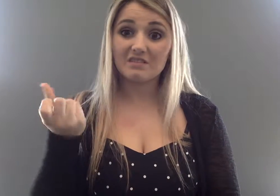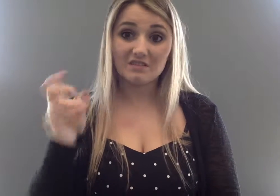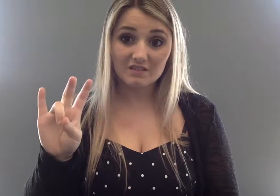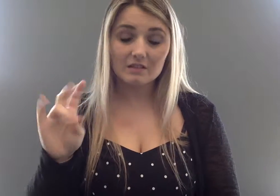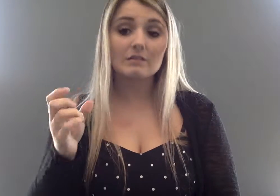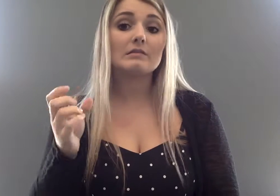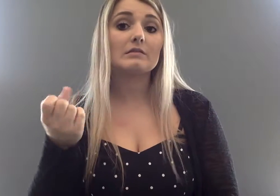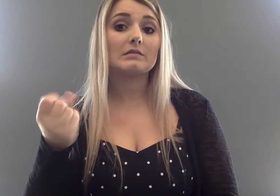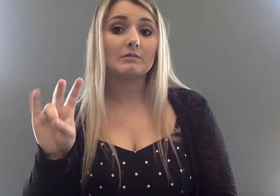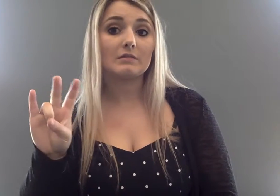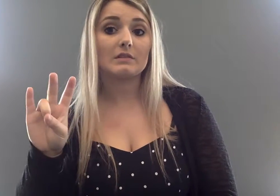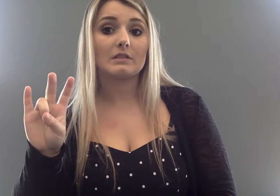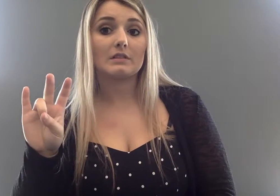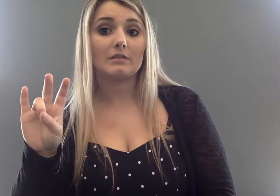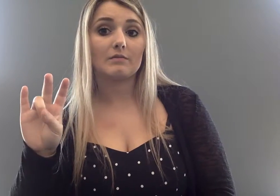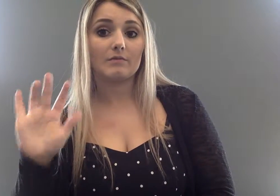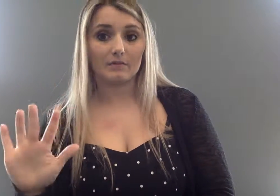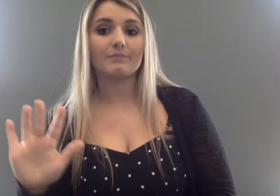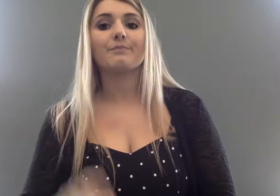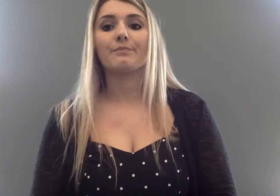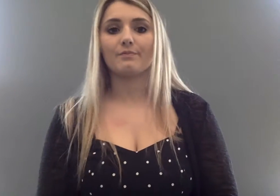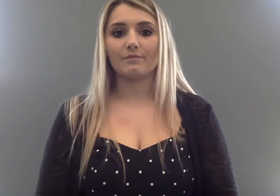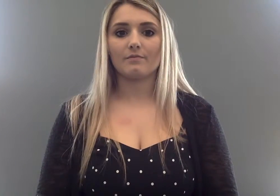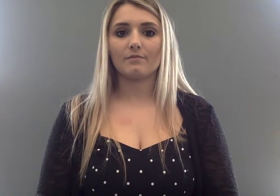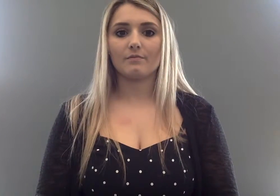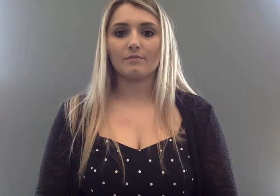1776. No, 75. 76.